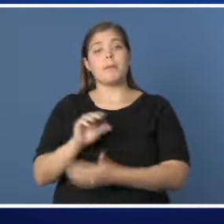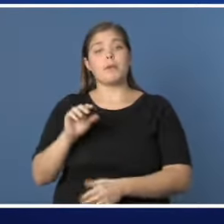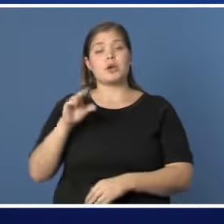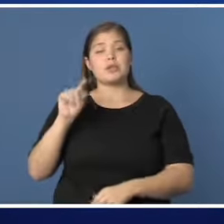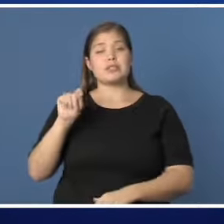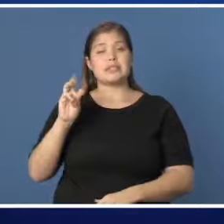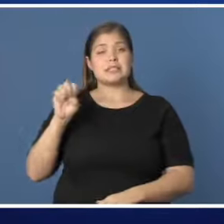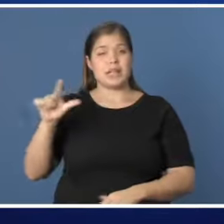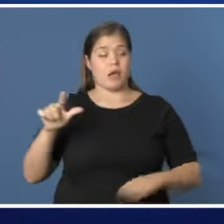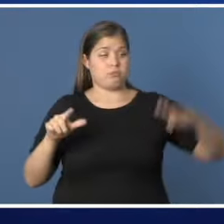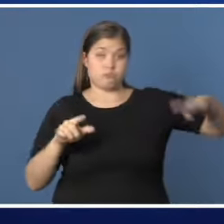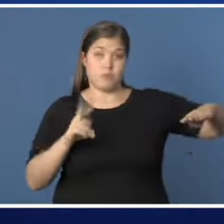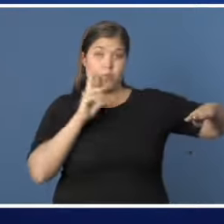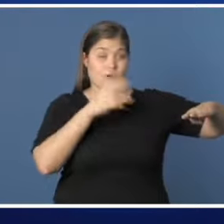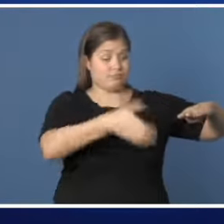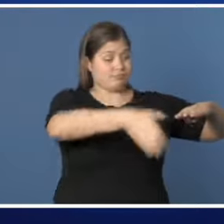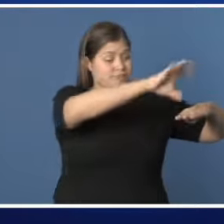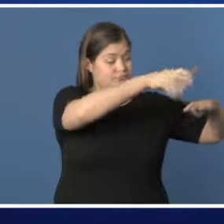towels or cloth.